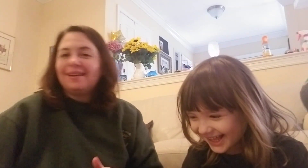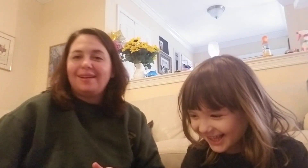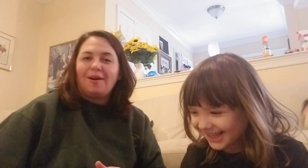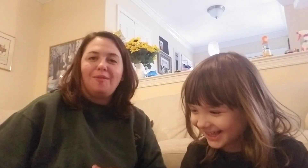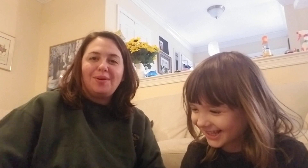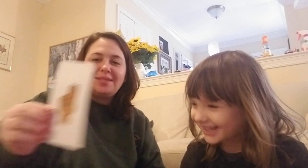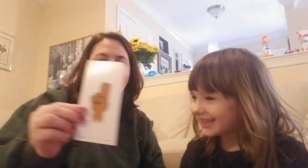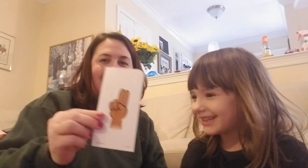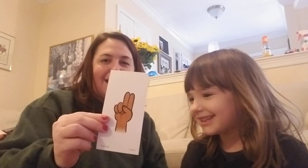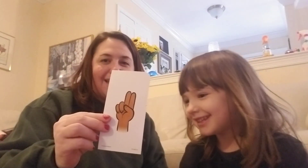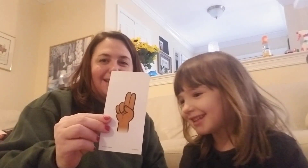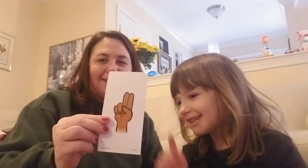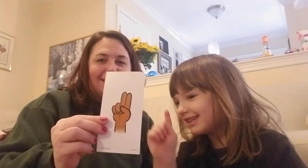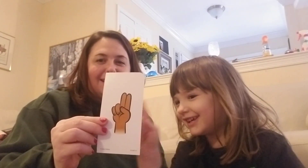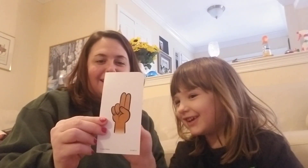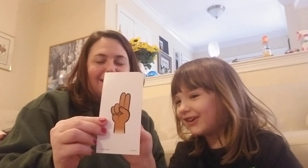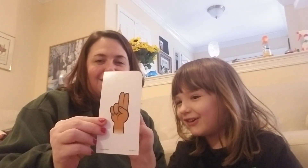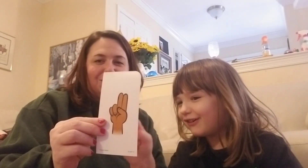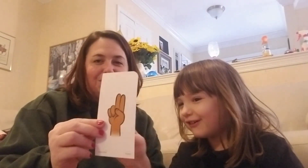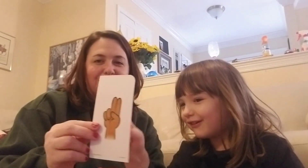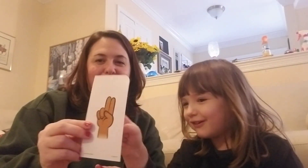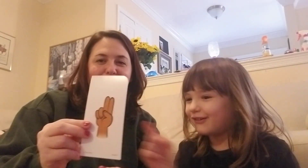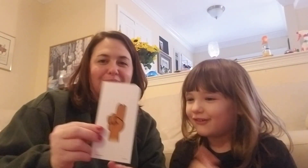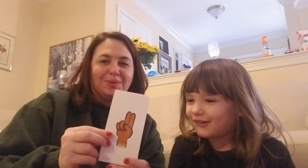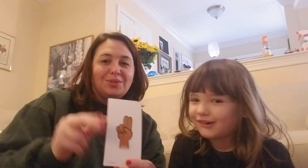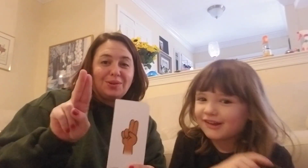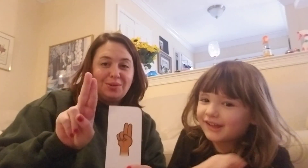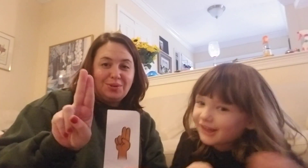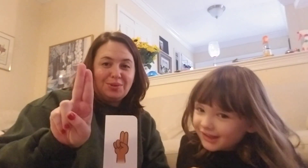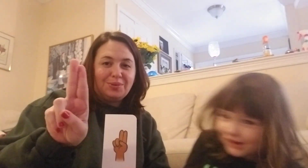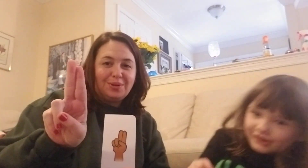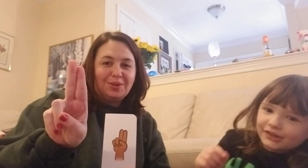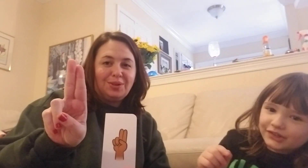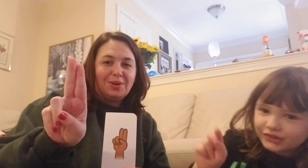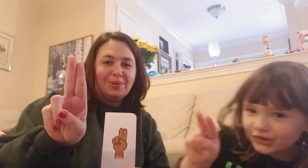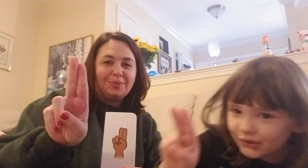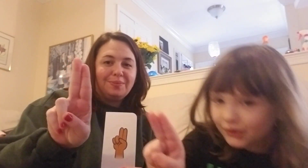Okay. Almost done. Yeah. You. So you do you.